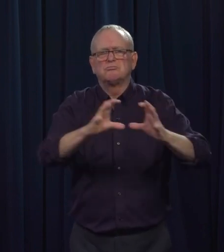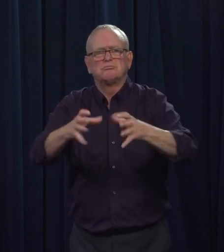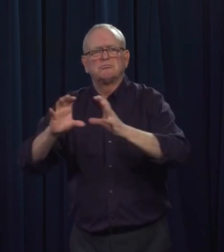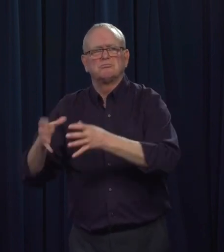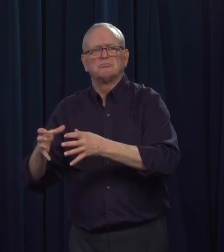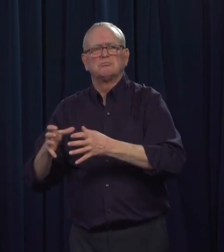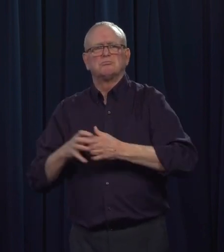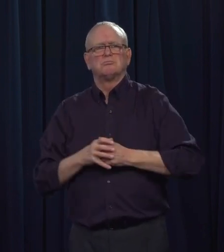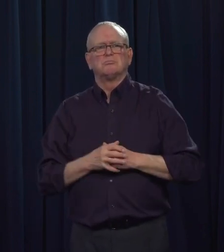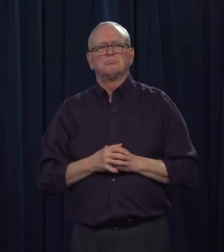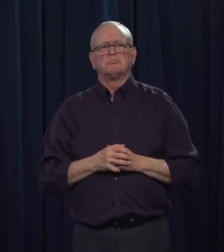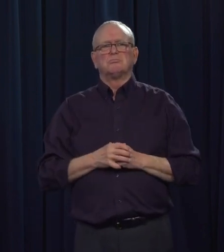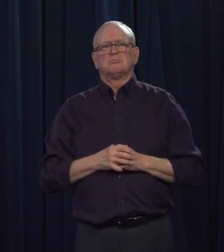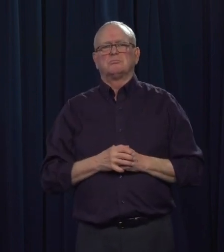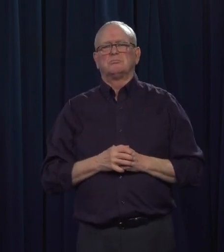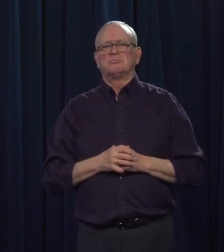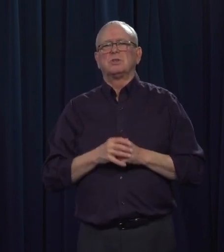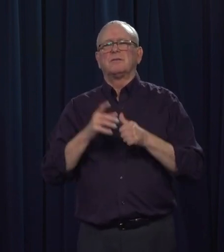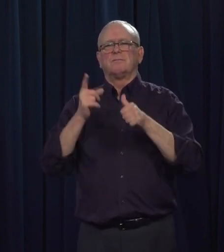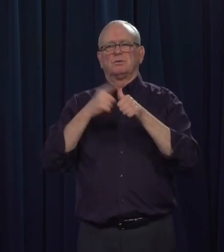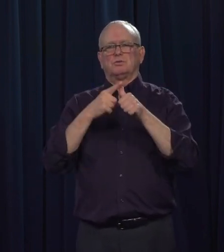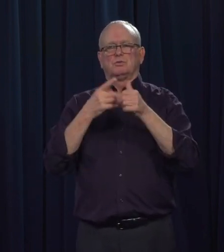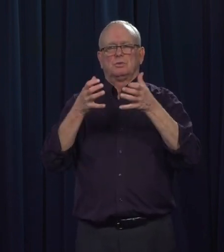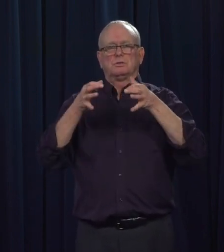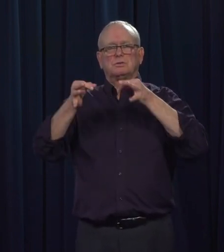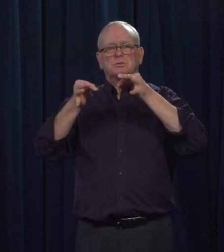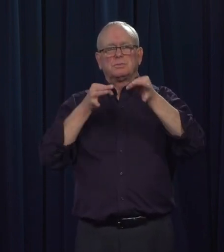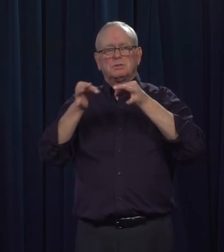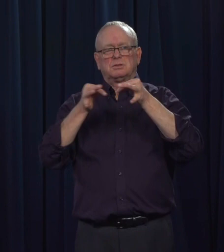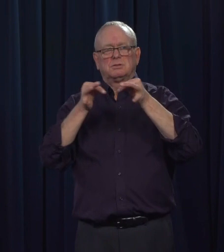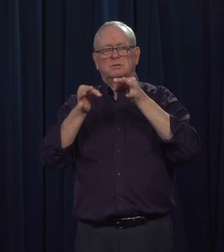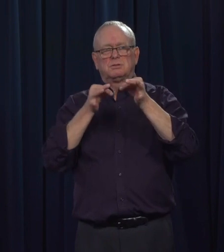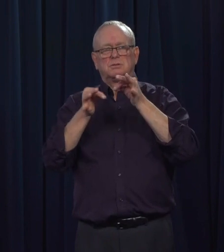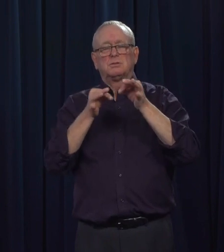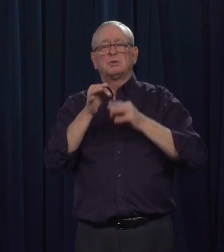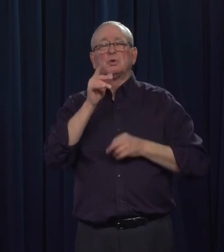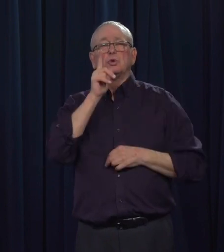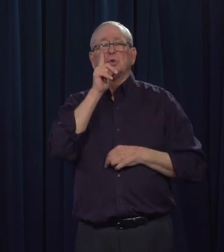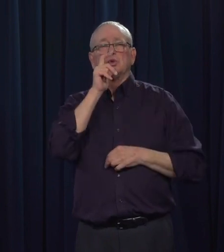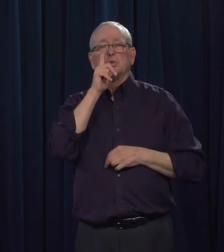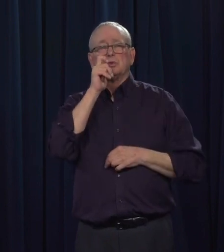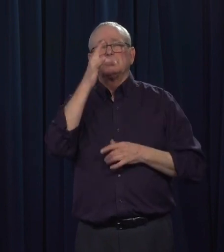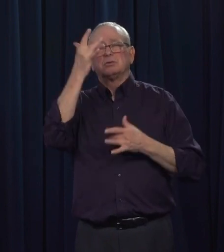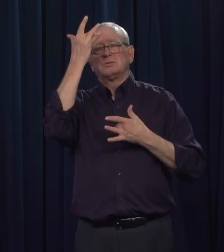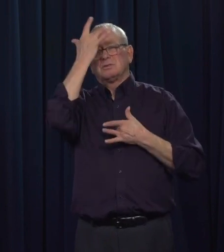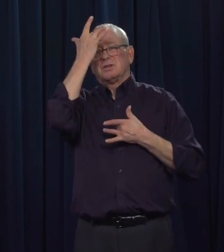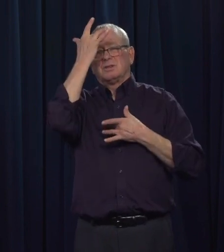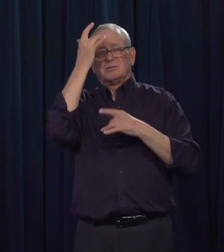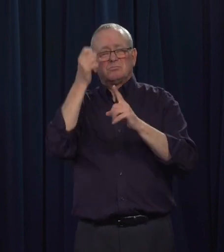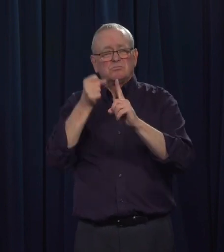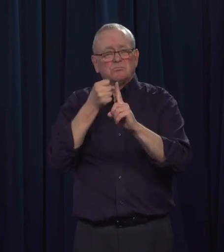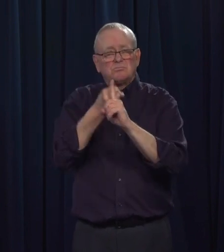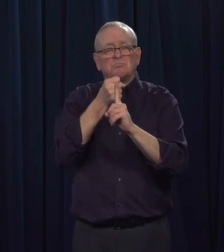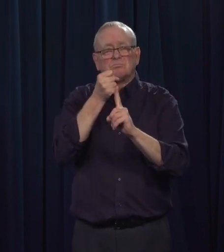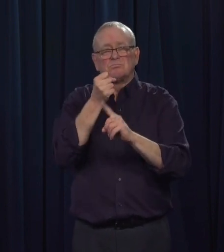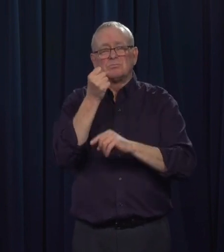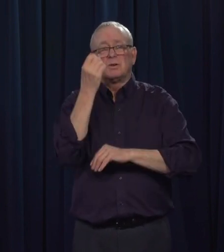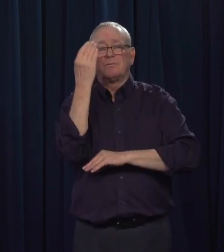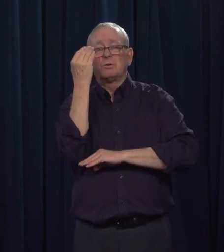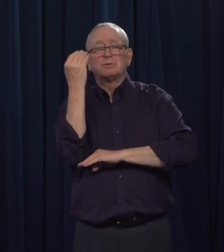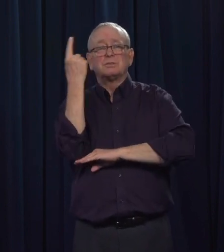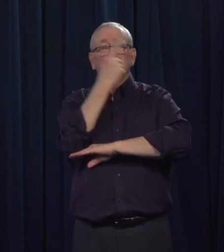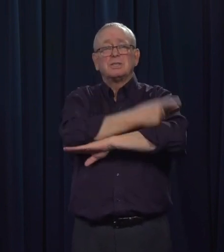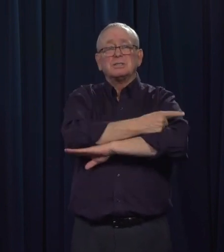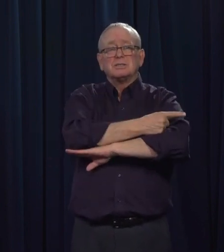10 days following the onset of symptoms. The most up-to-date medical evidence indicates that if you are feeling